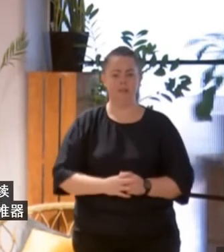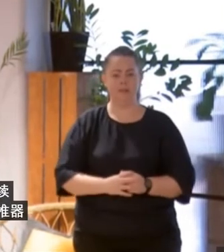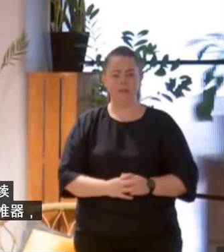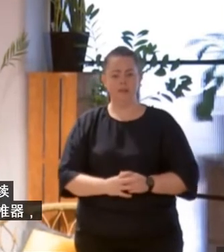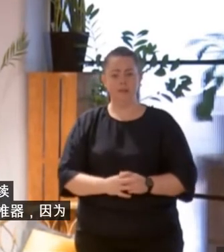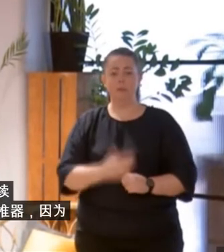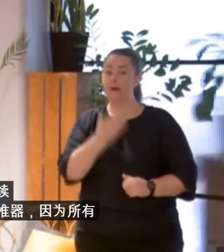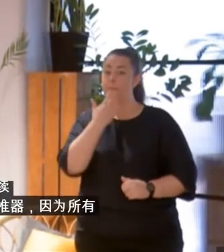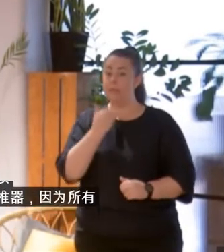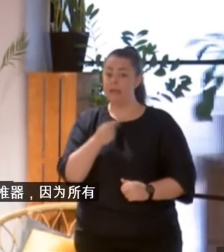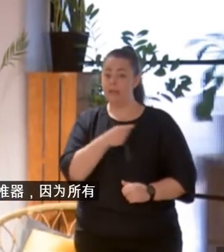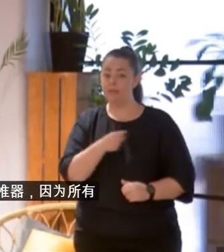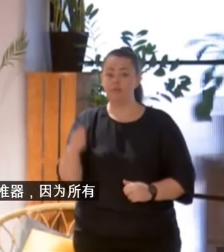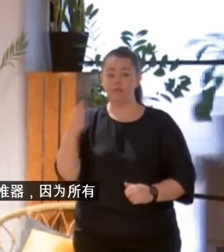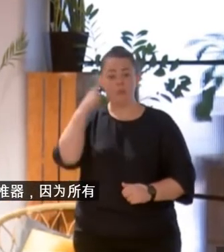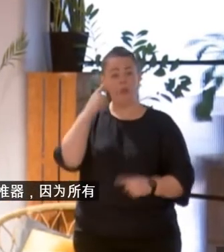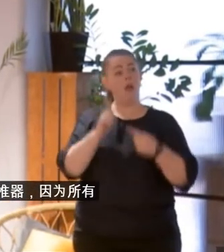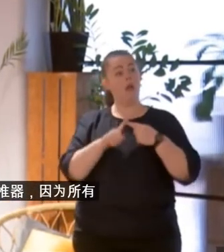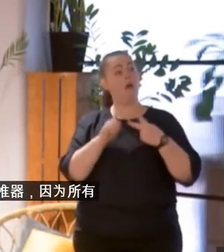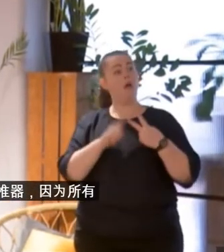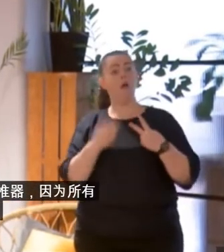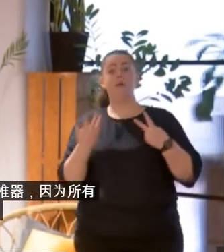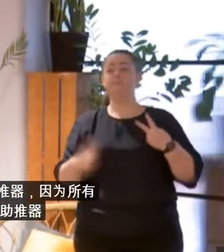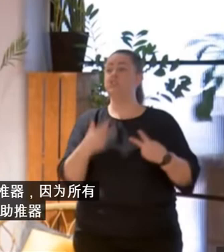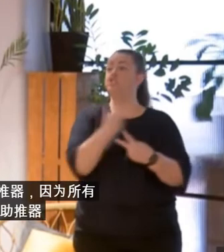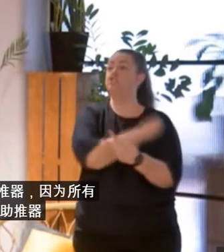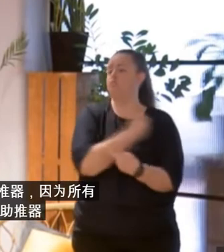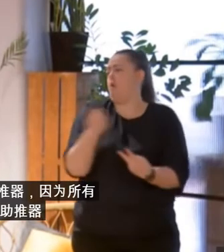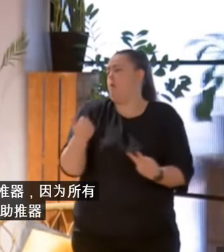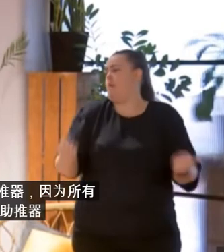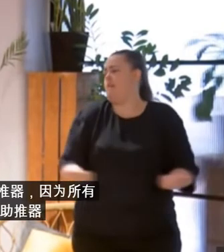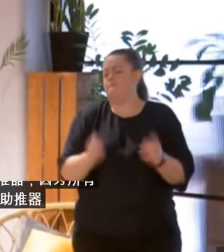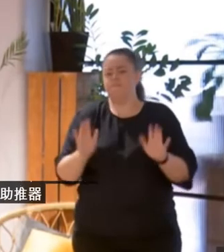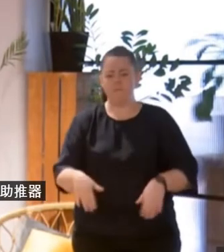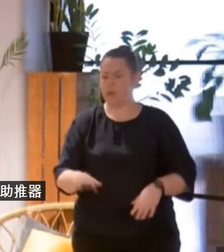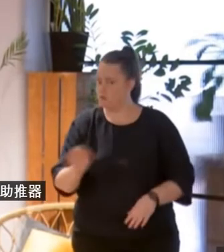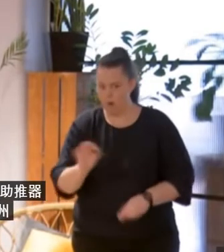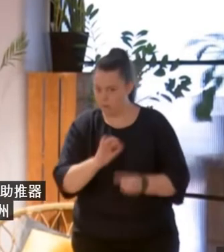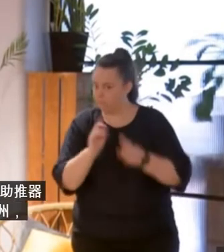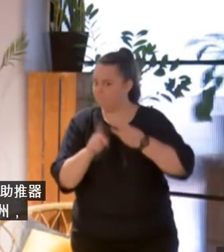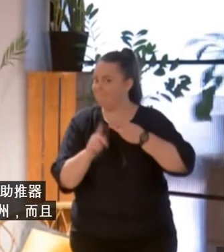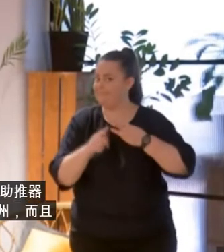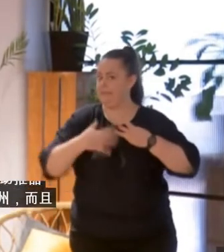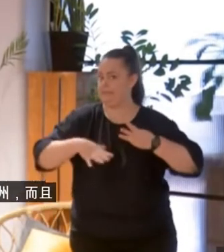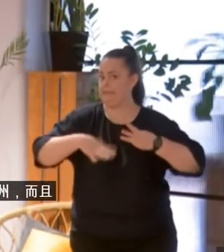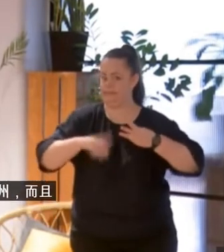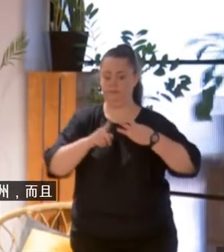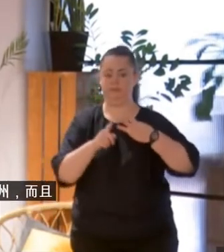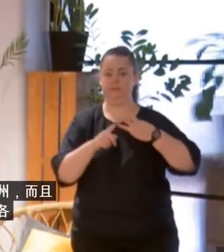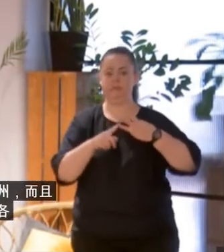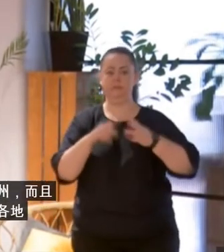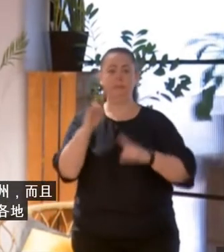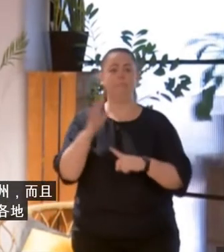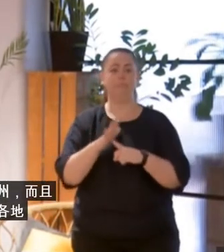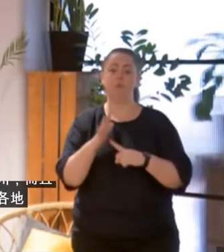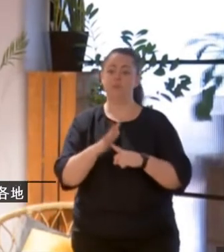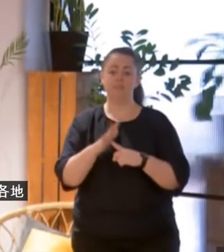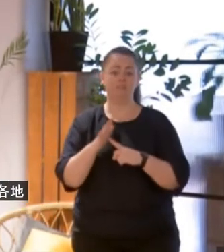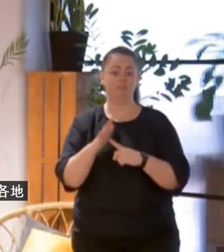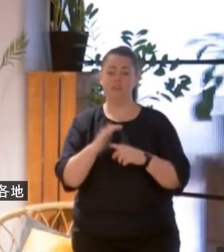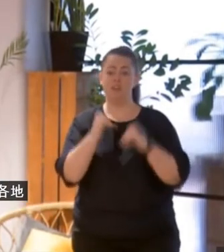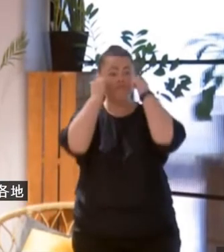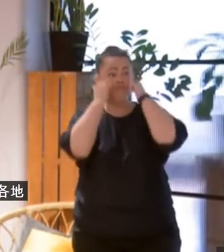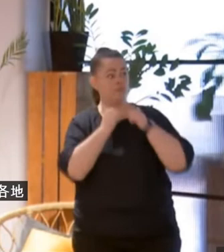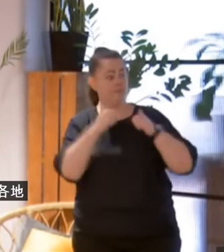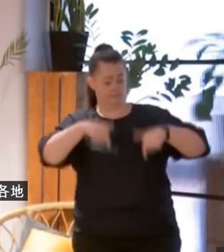to get boosted, because all the evidence is very clear that boosters, not just here in New South Wales, but around Australia and around the world, are